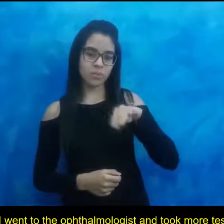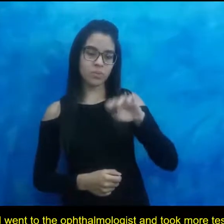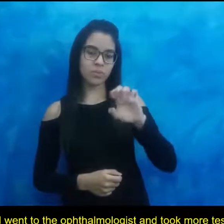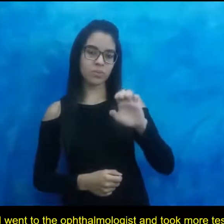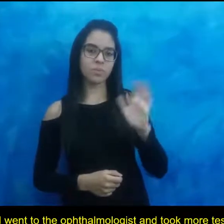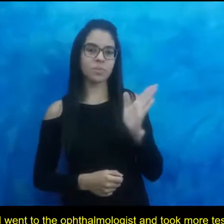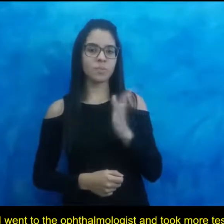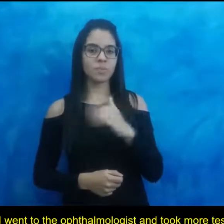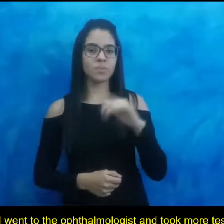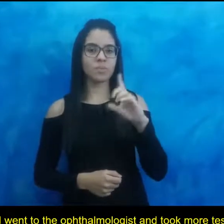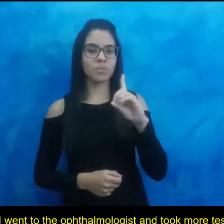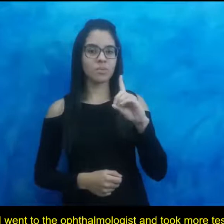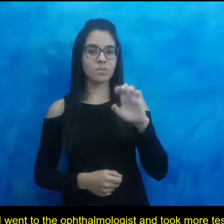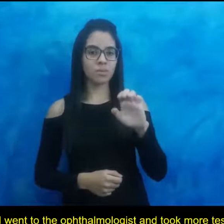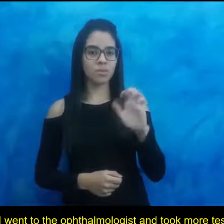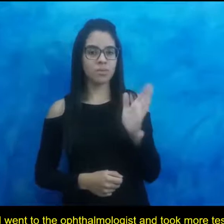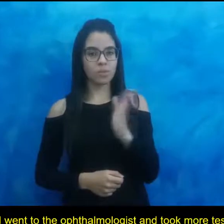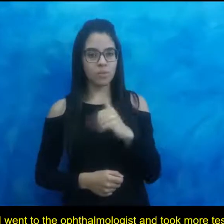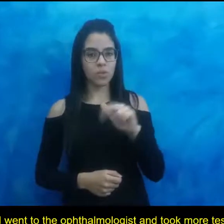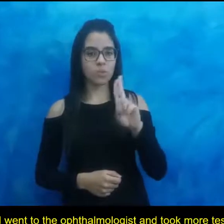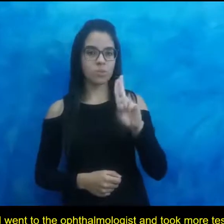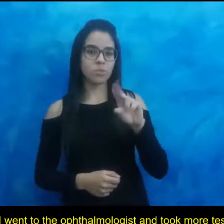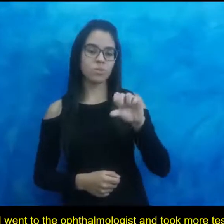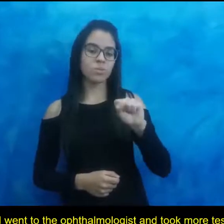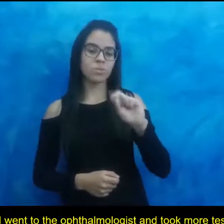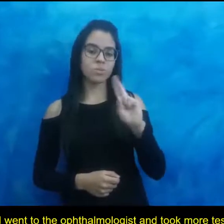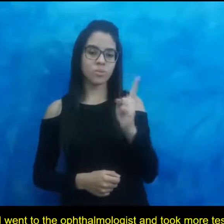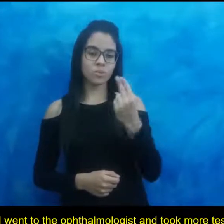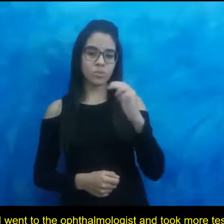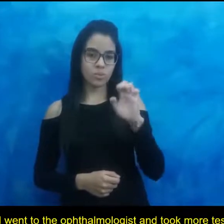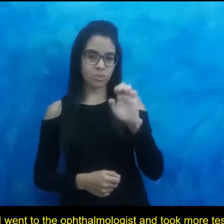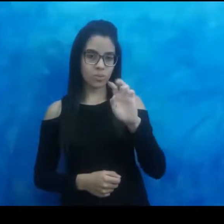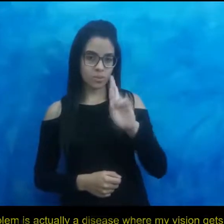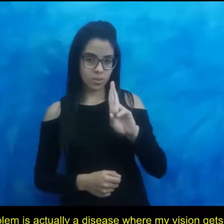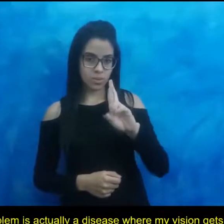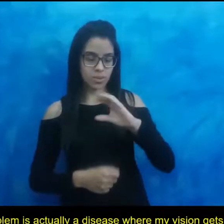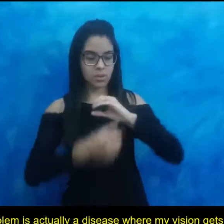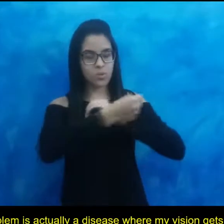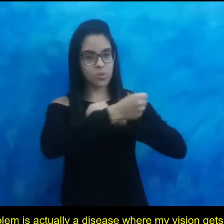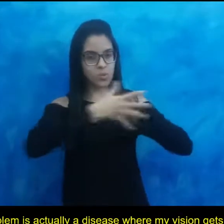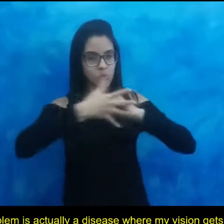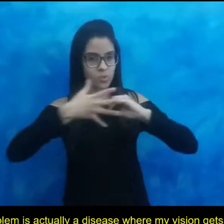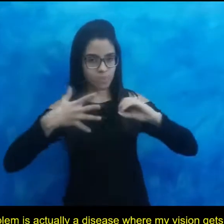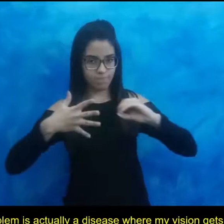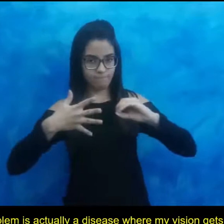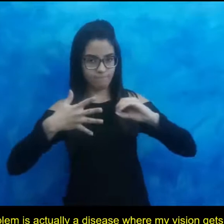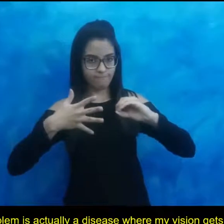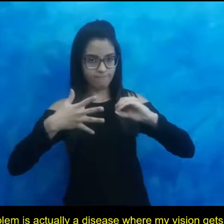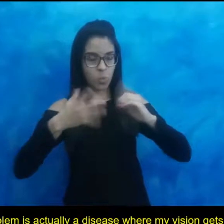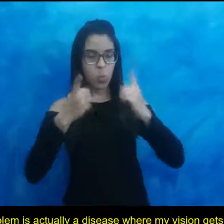My vision problem is actually a disease where my vision gets blurred and it is